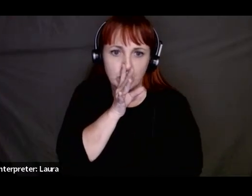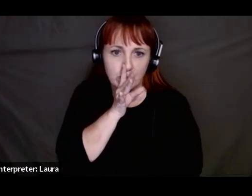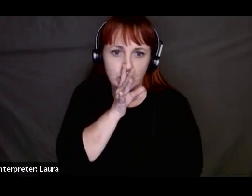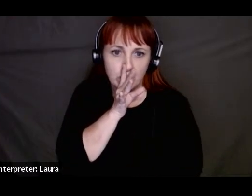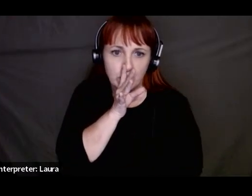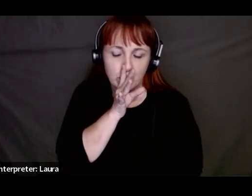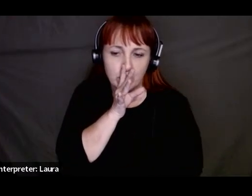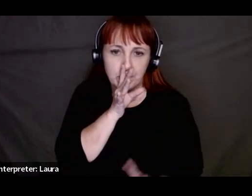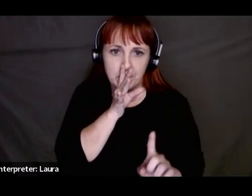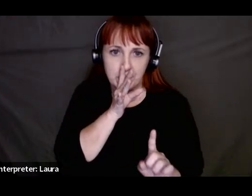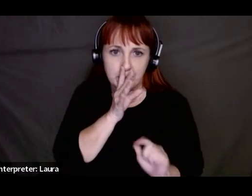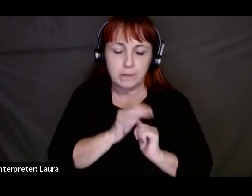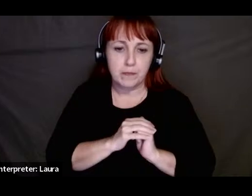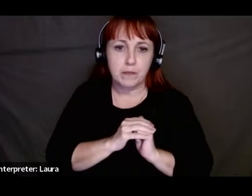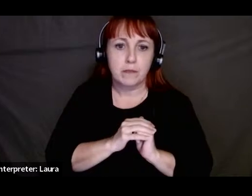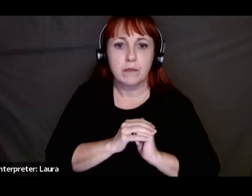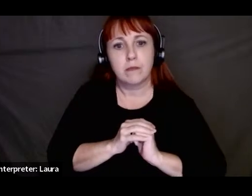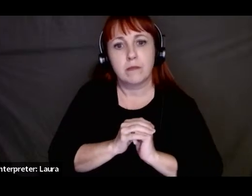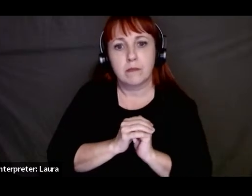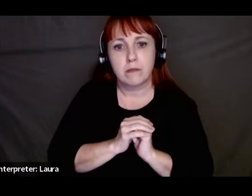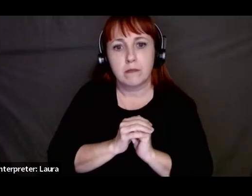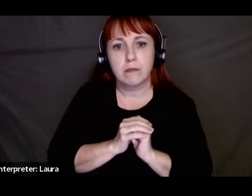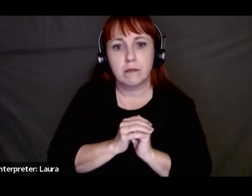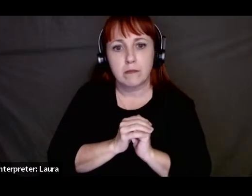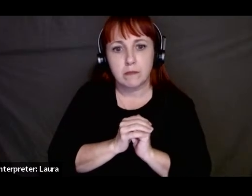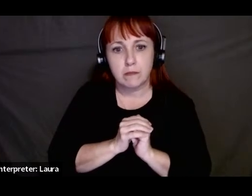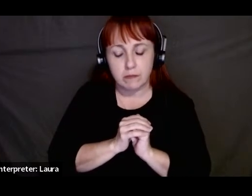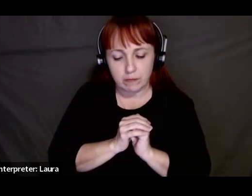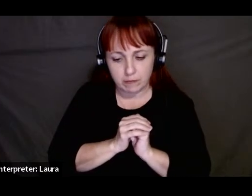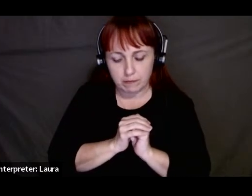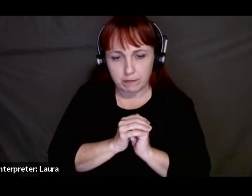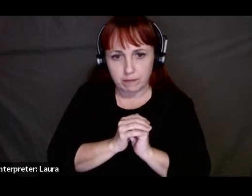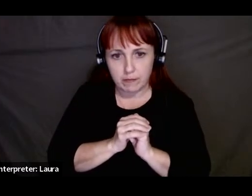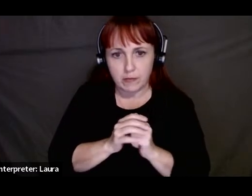kia kehe ko na moko ki ave.